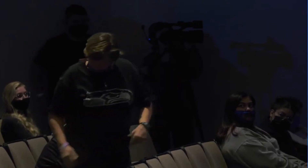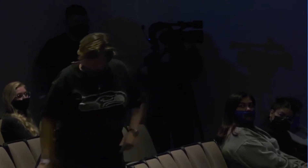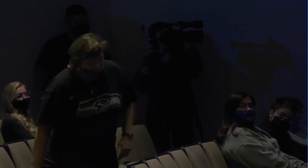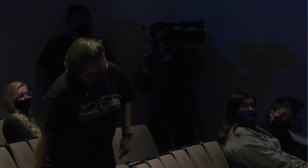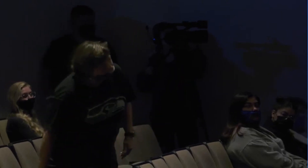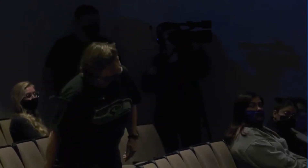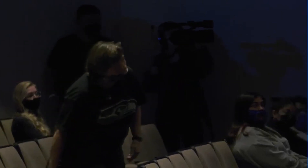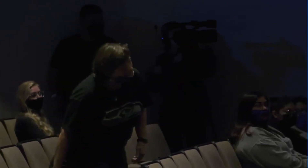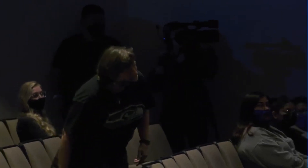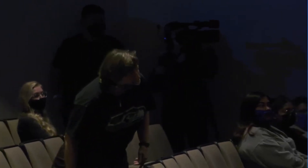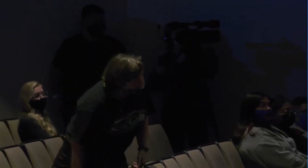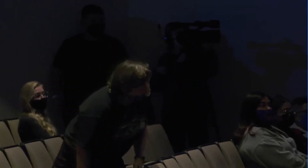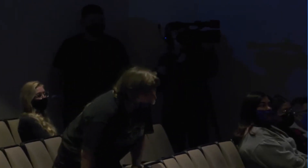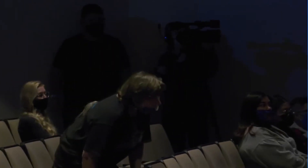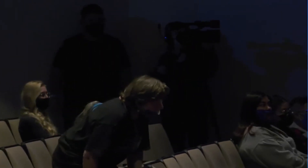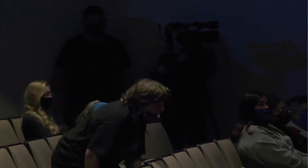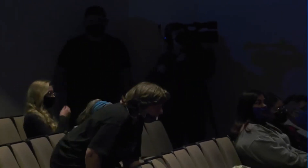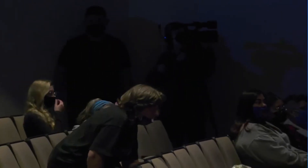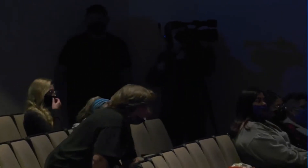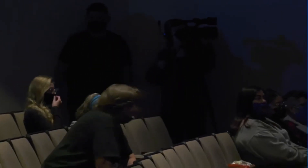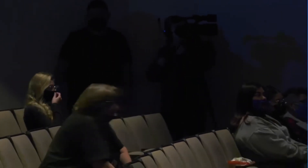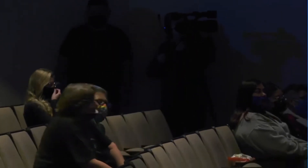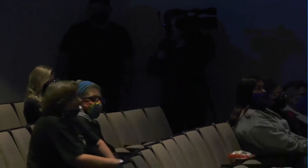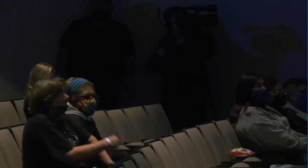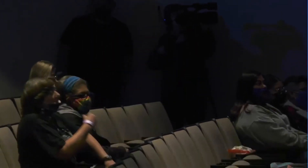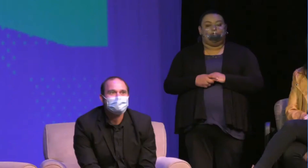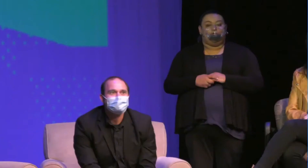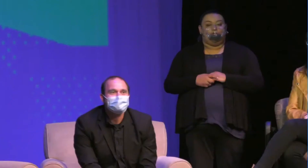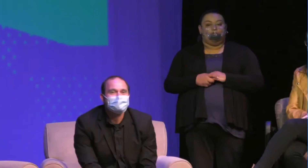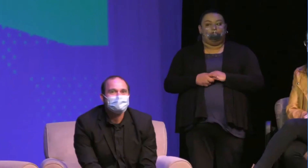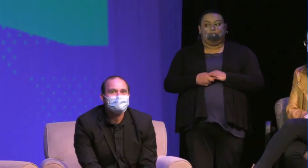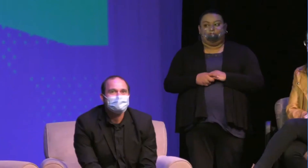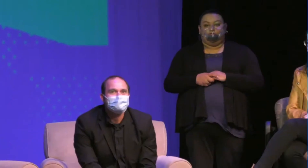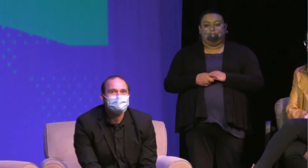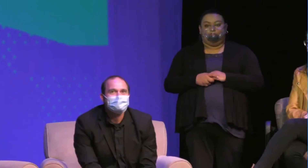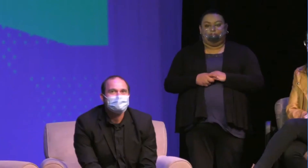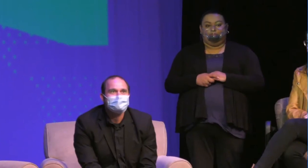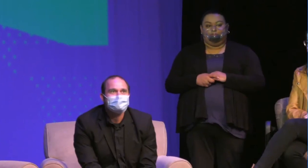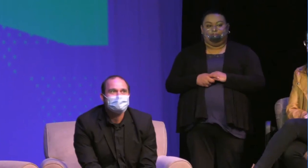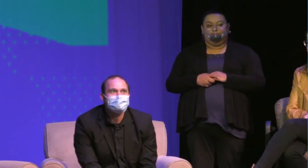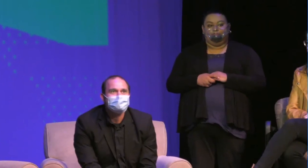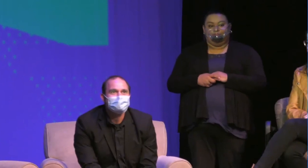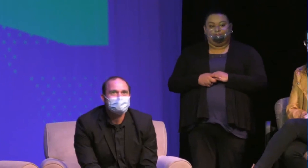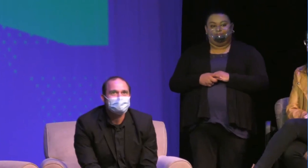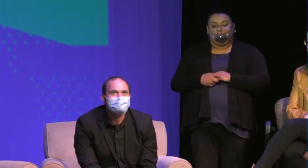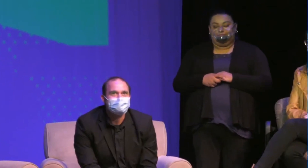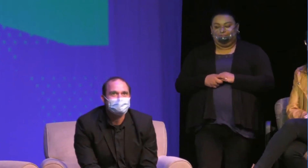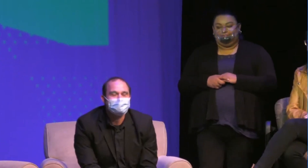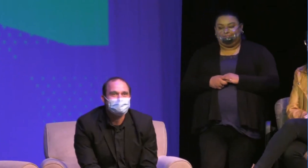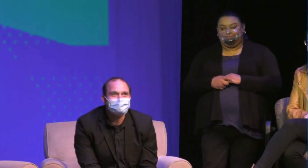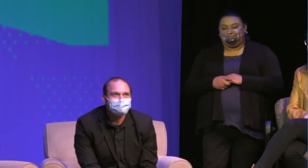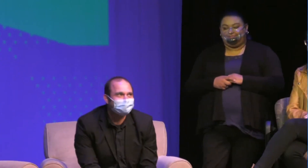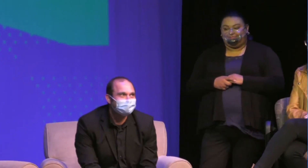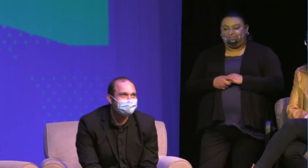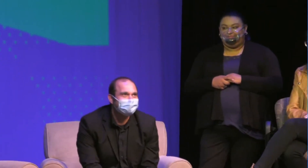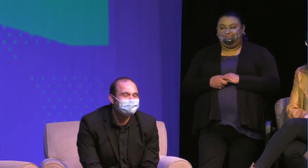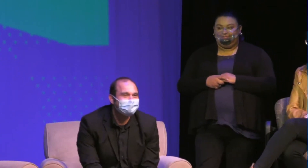What would you, if you say you woke up like Ruben one day, how would you be different than him? How would you do things differently than he